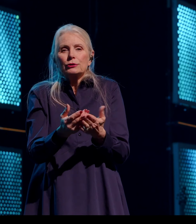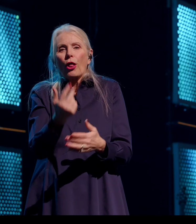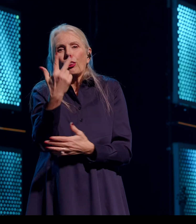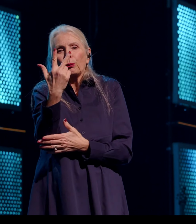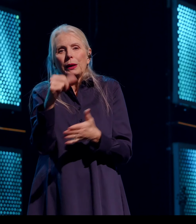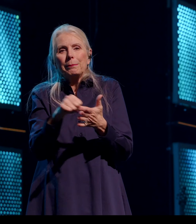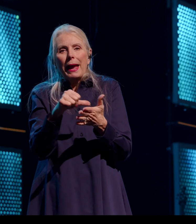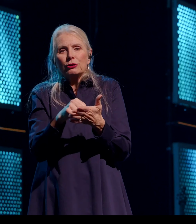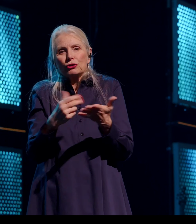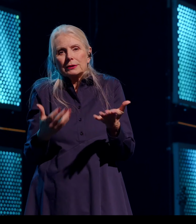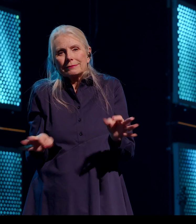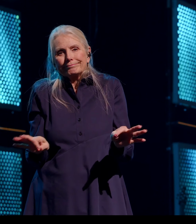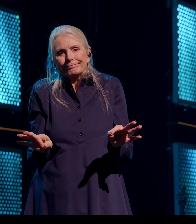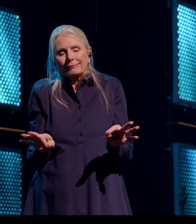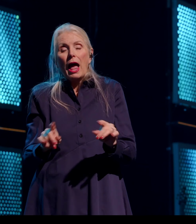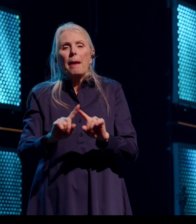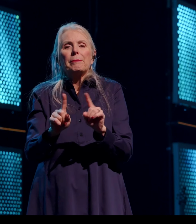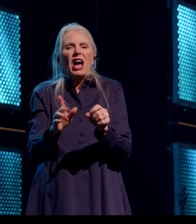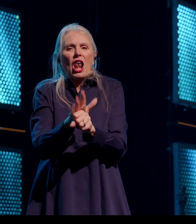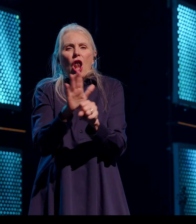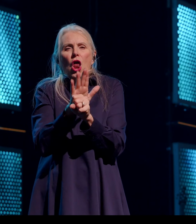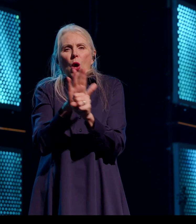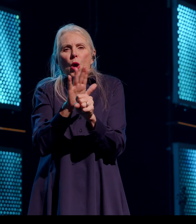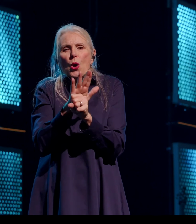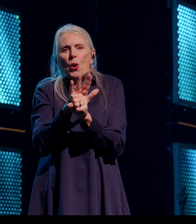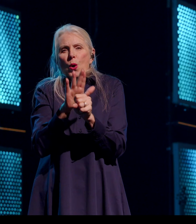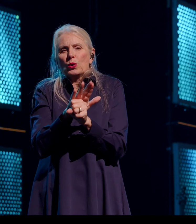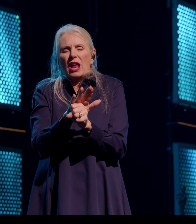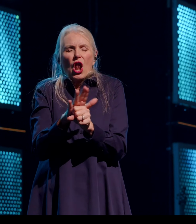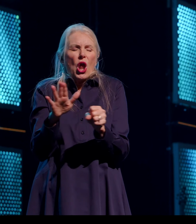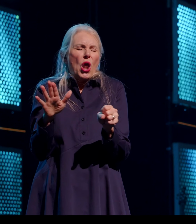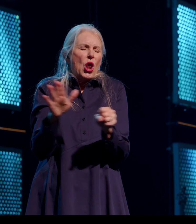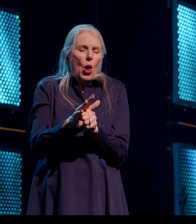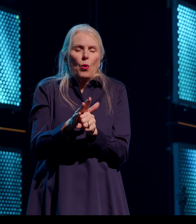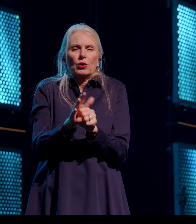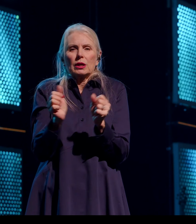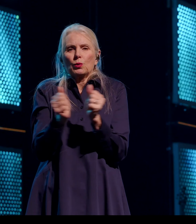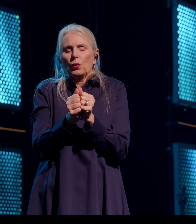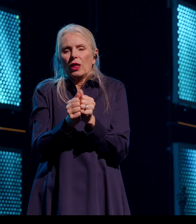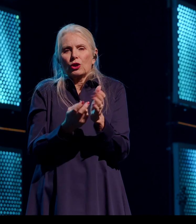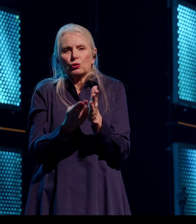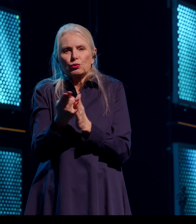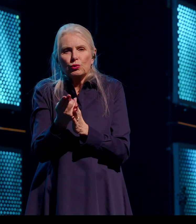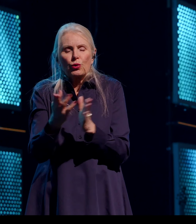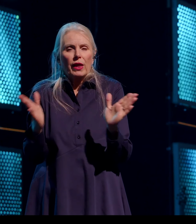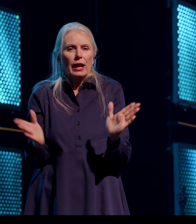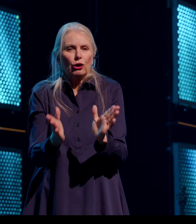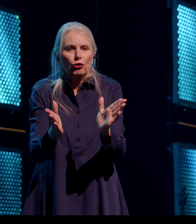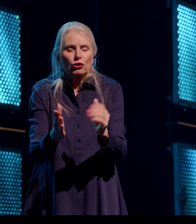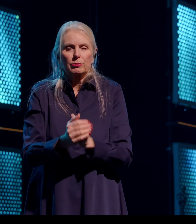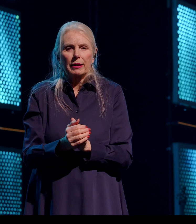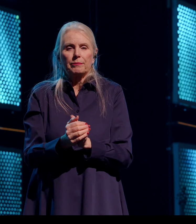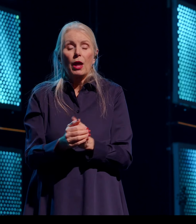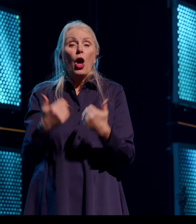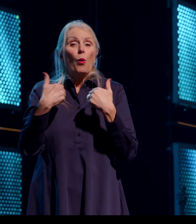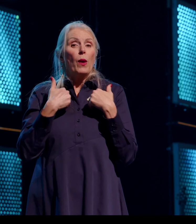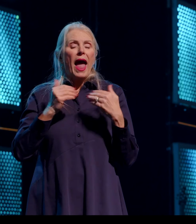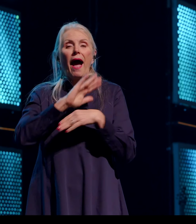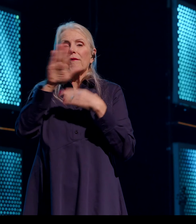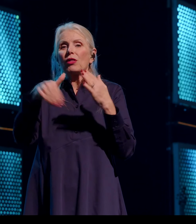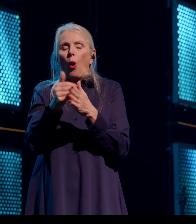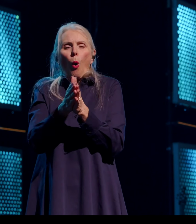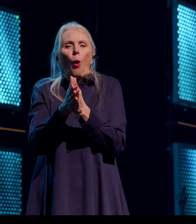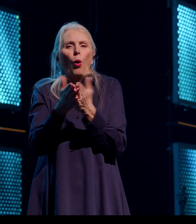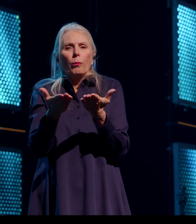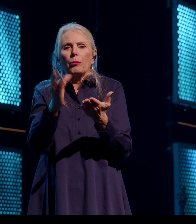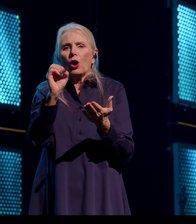my Bible. But it's loaded, loaded, loaded with truth and encouragement. We have the whole book outlined.